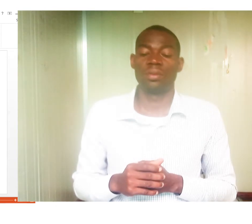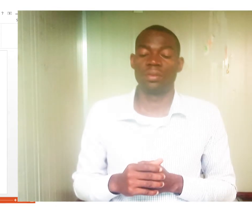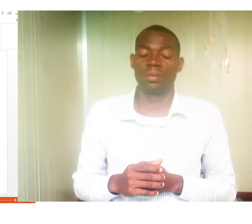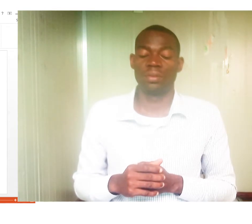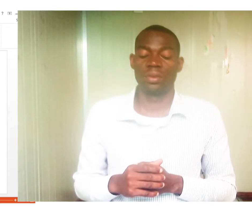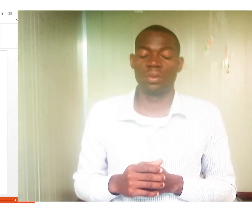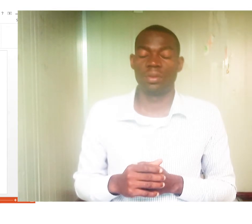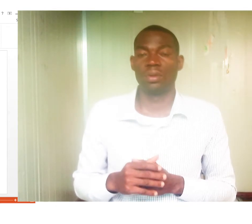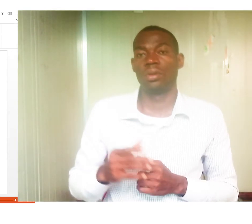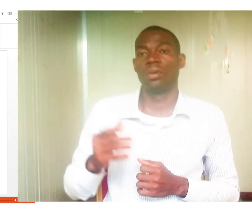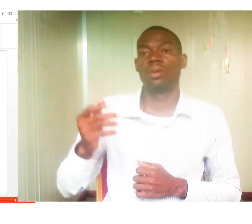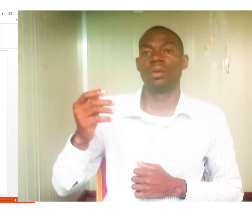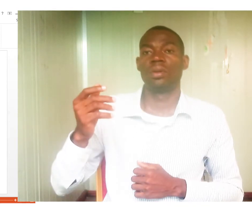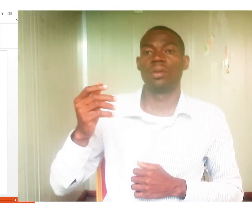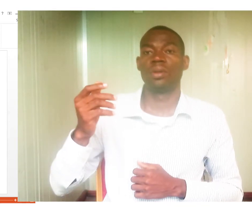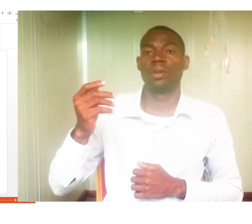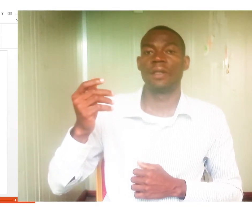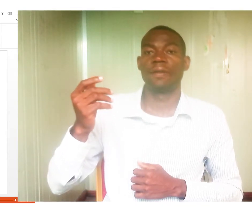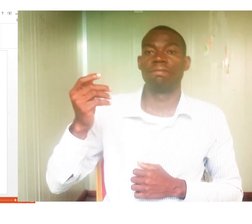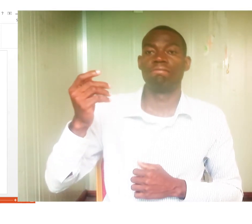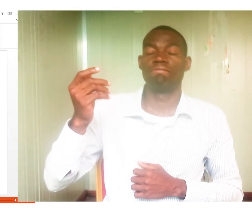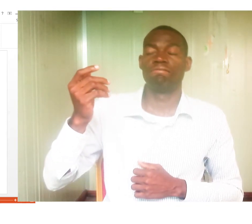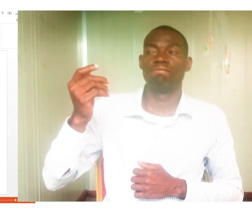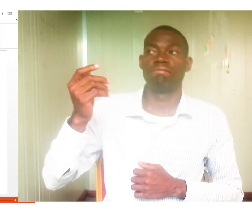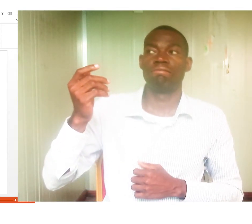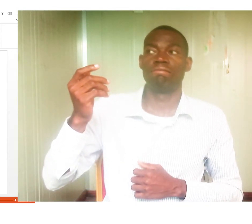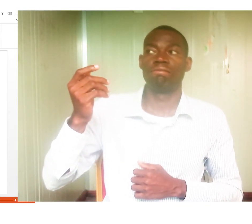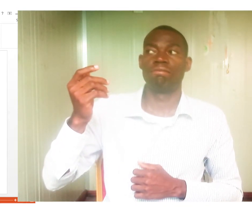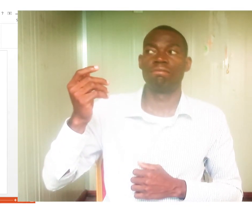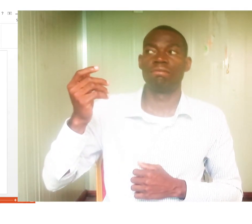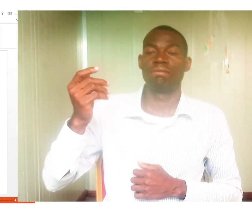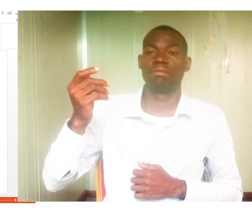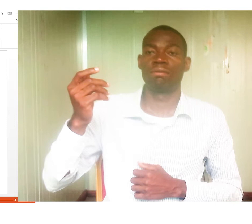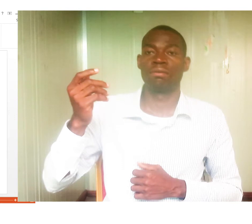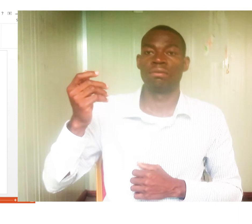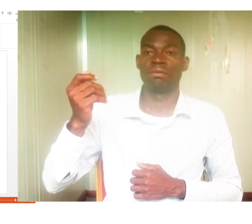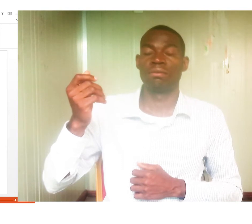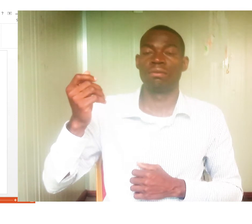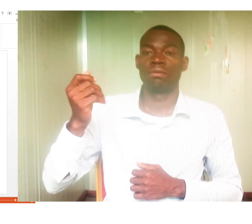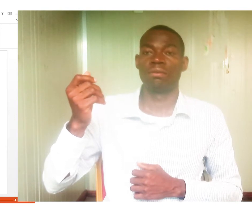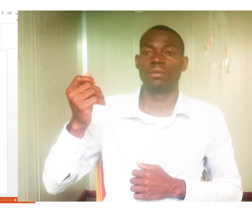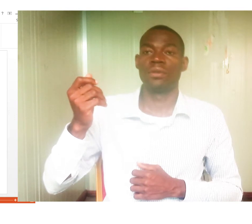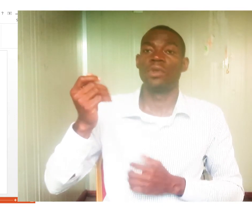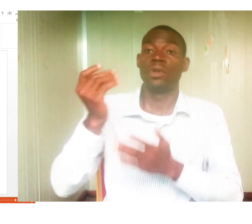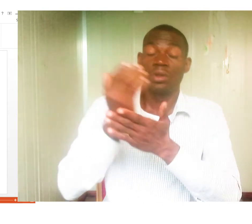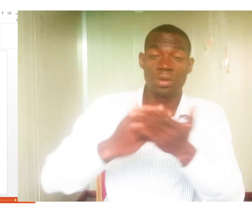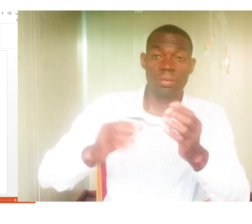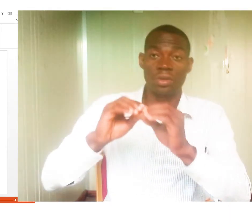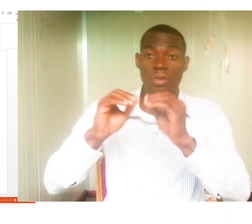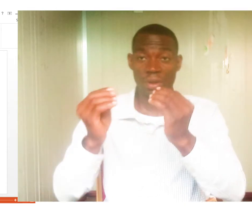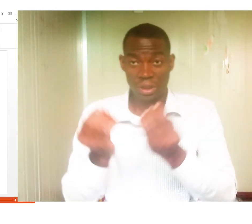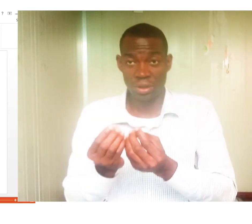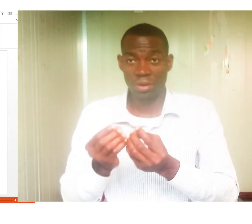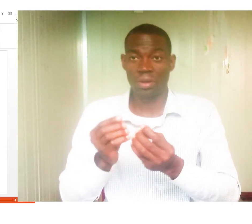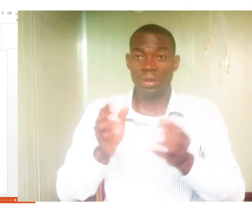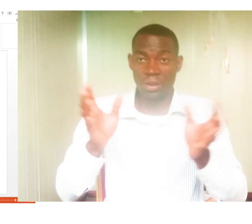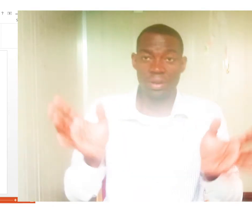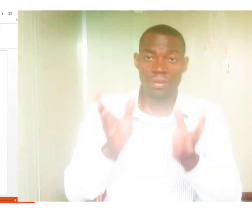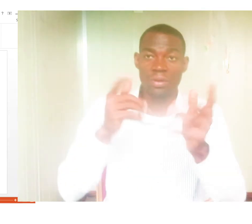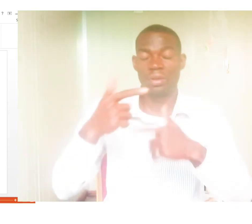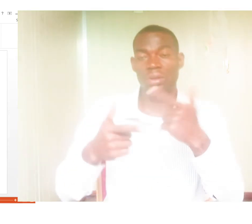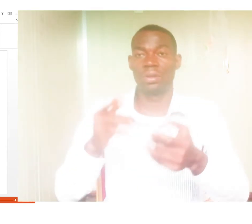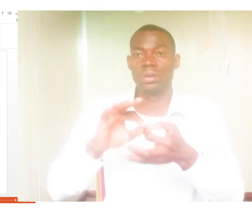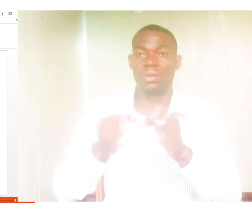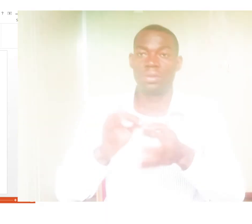There are organizations and individuals who are promoting sign language interpreting in Malawi,